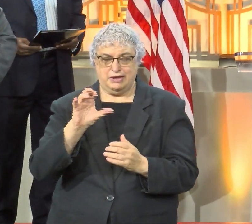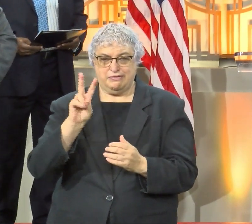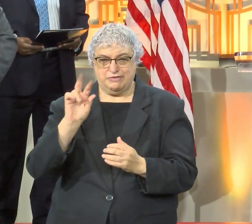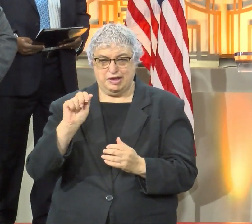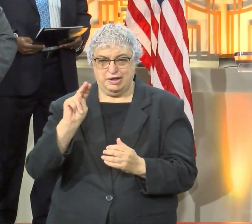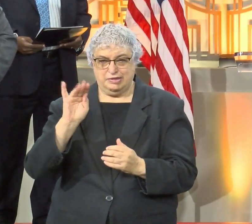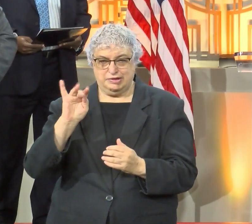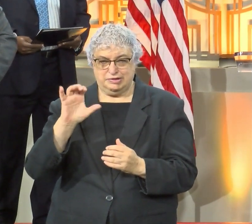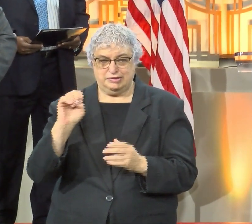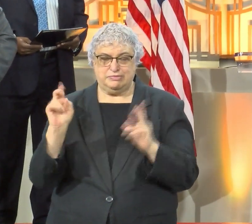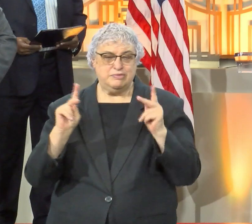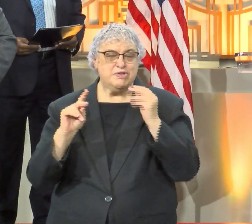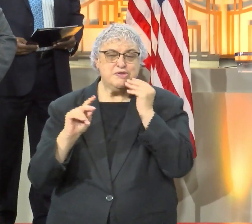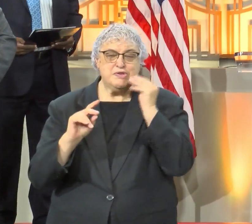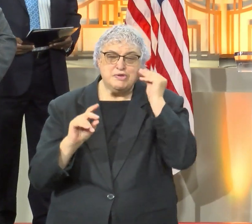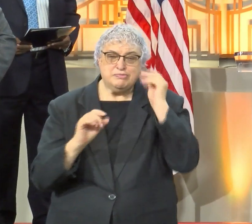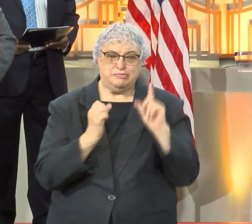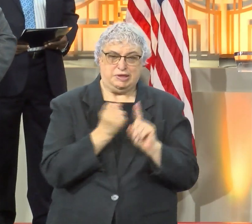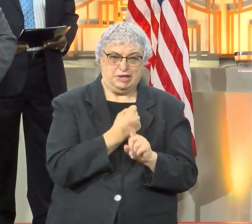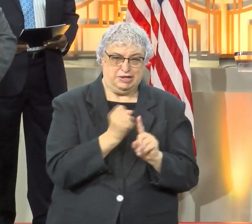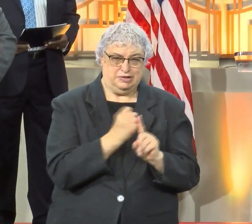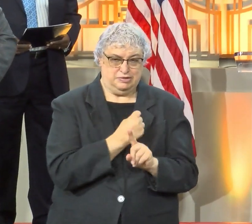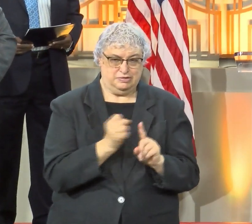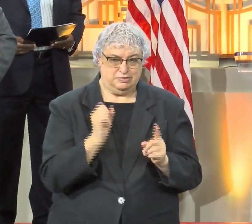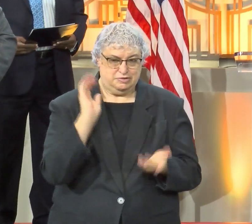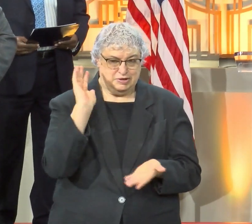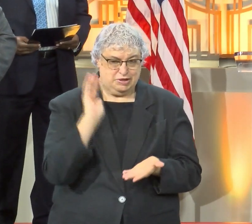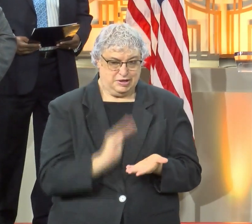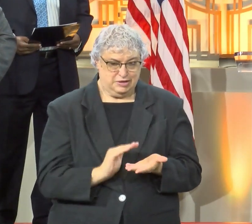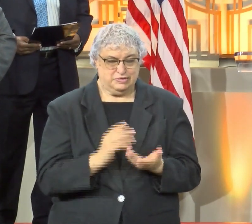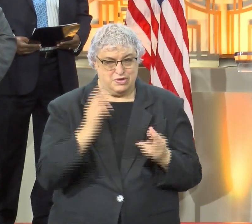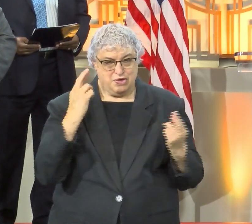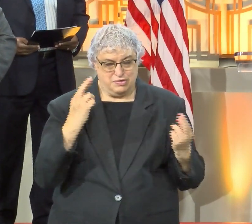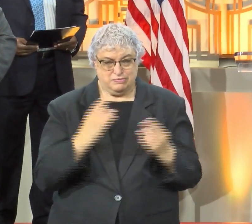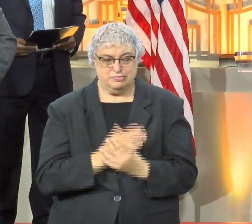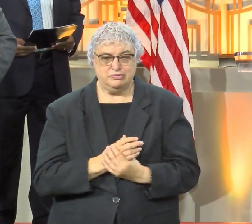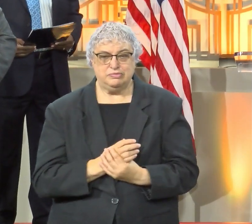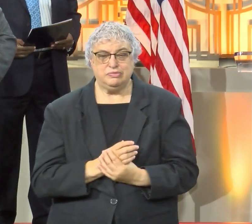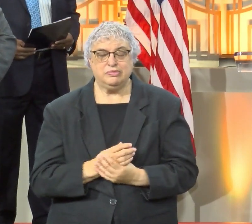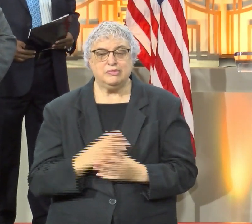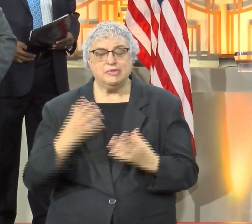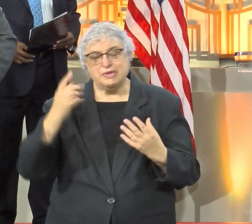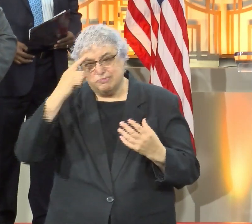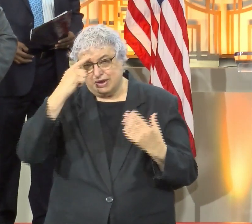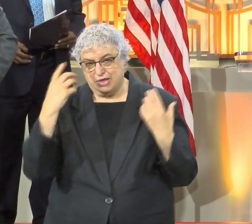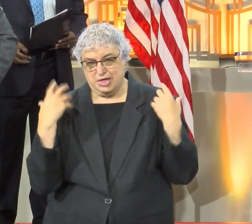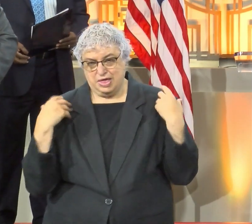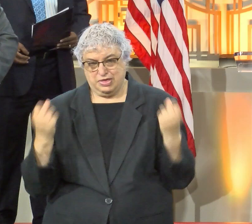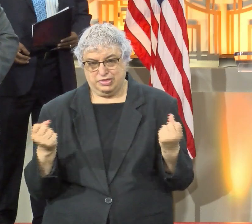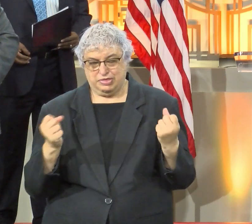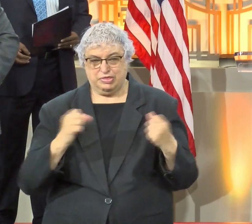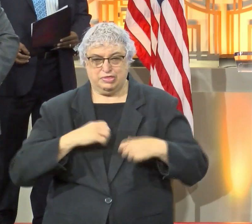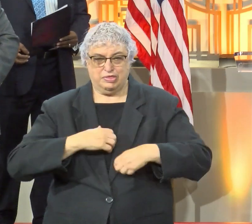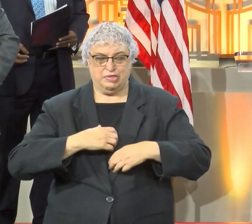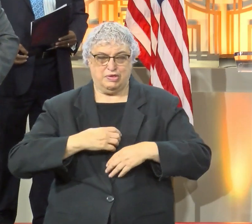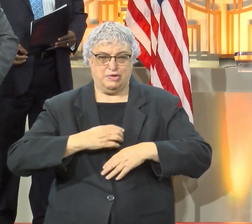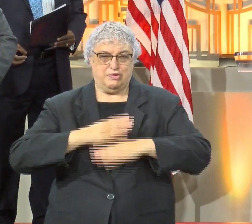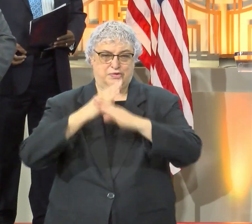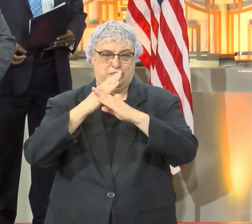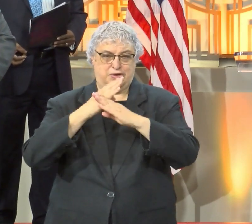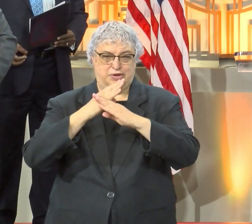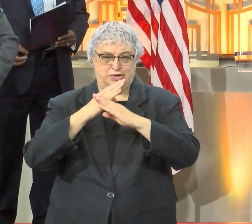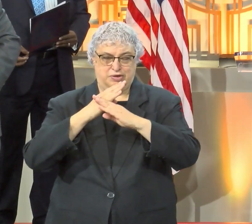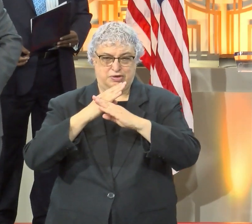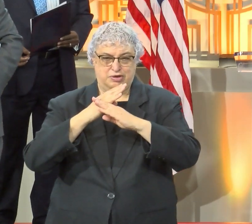number of cases during the pandemic. The Mental Health Division of the Houston Health Department, Crisis Intervention Response